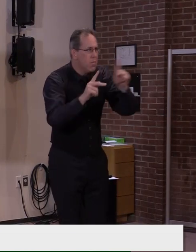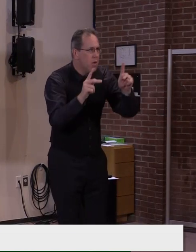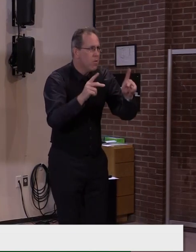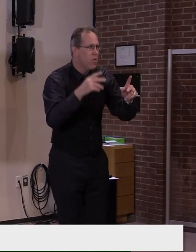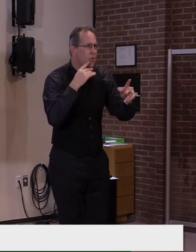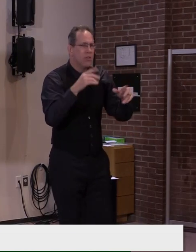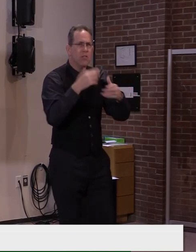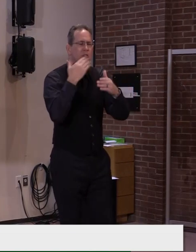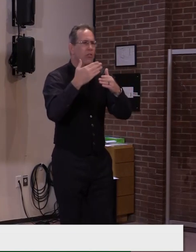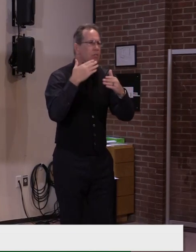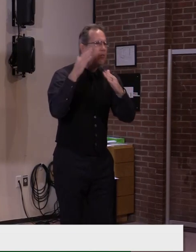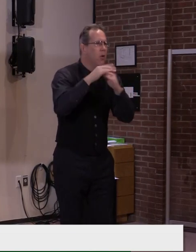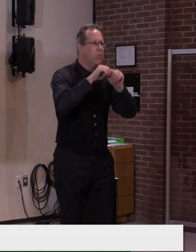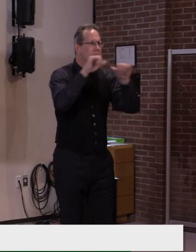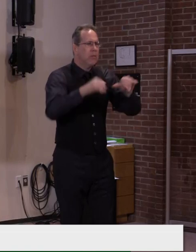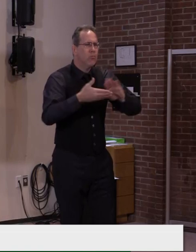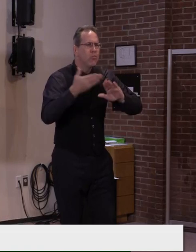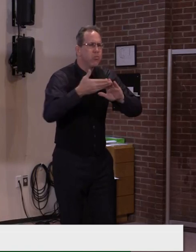test more than